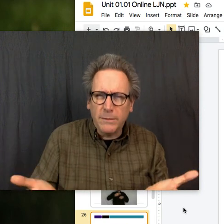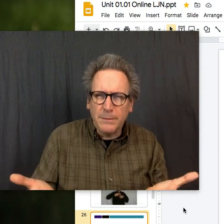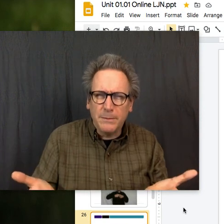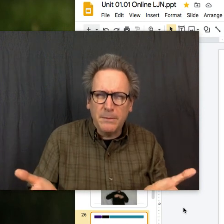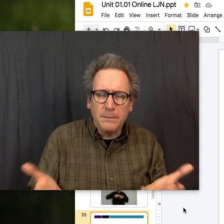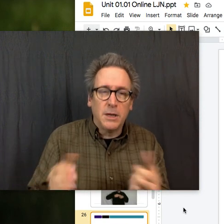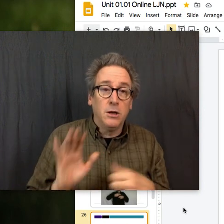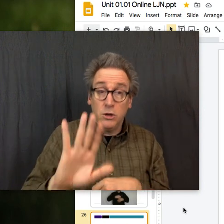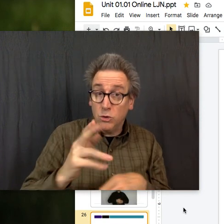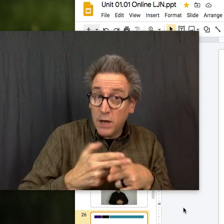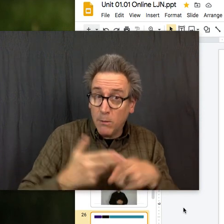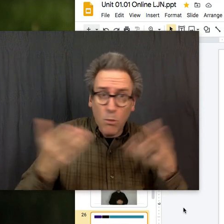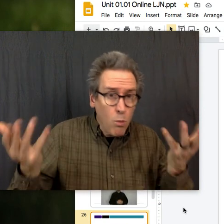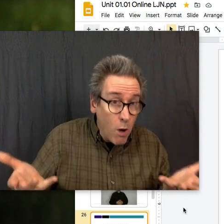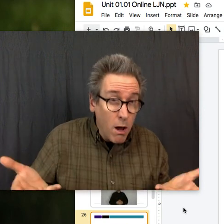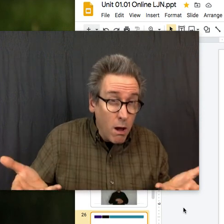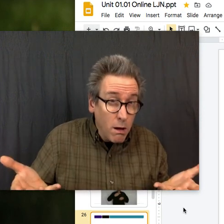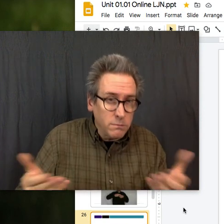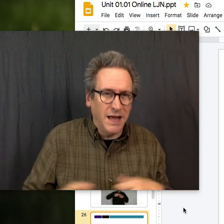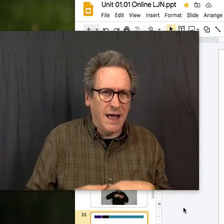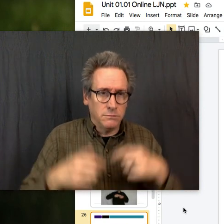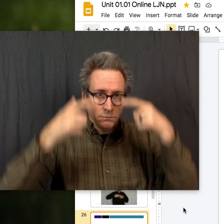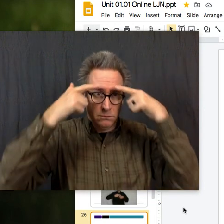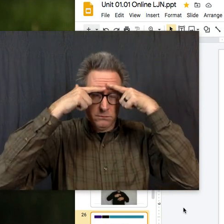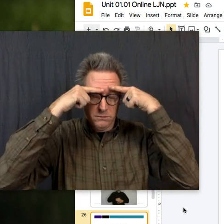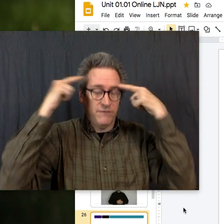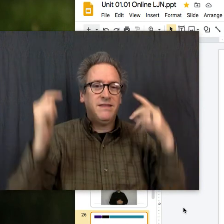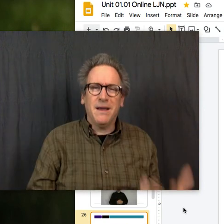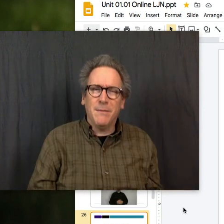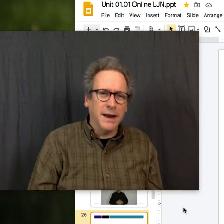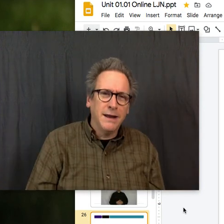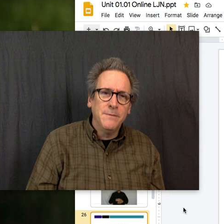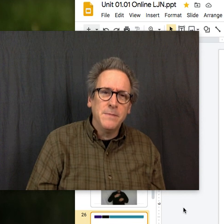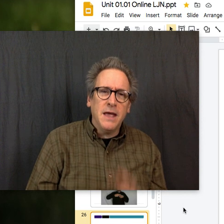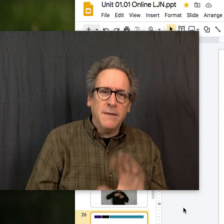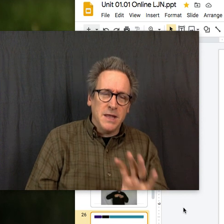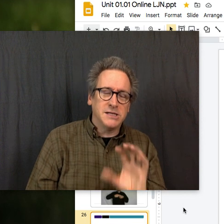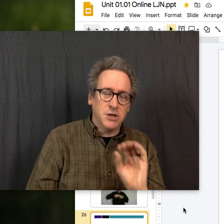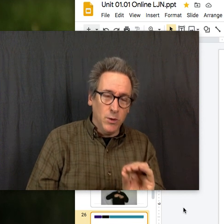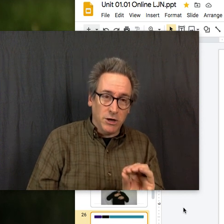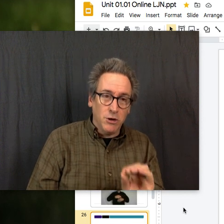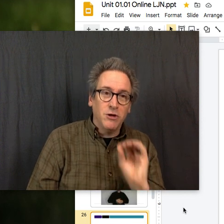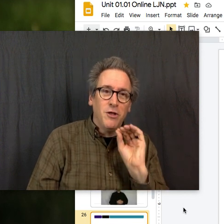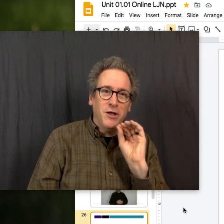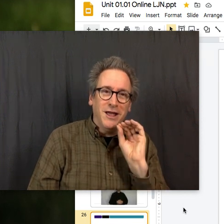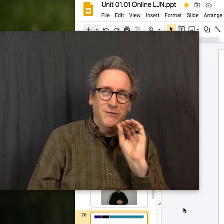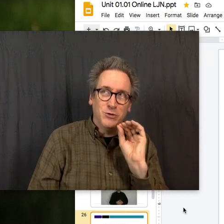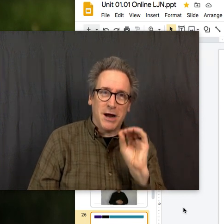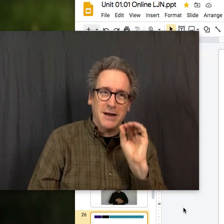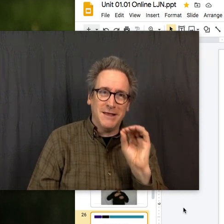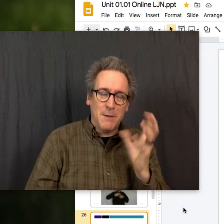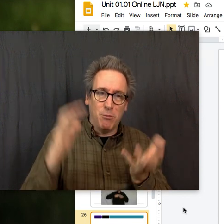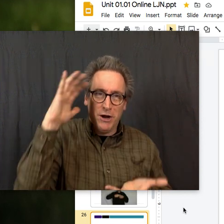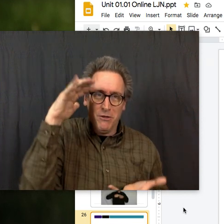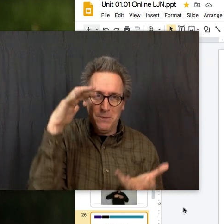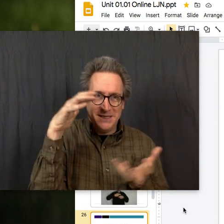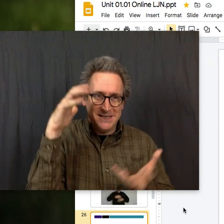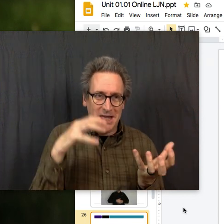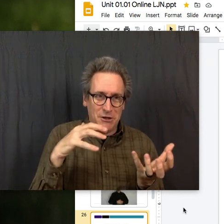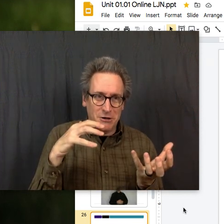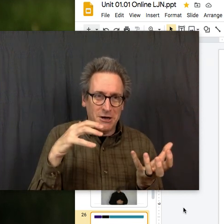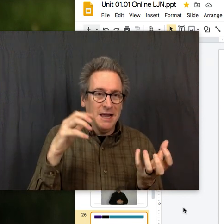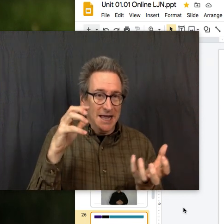Name, what? Yeah. If I think about it, it's going to be weird. If you try to think about putting all the